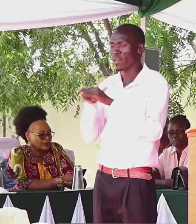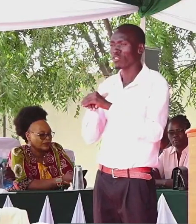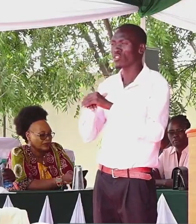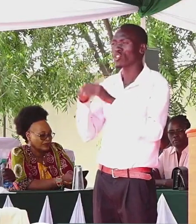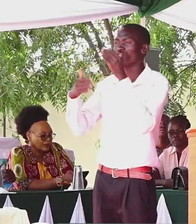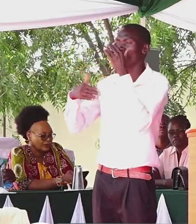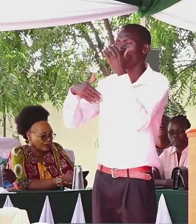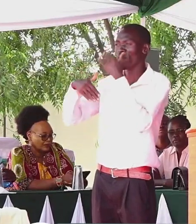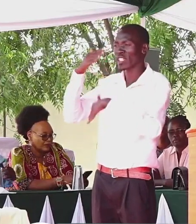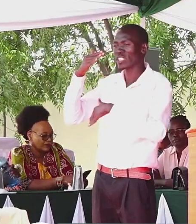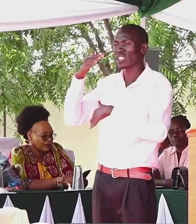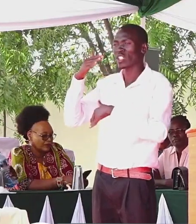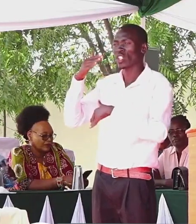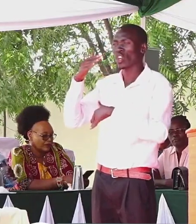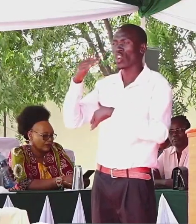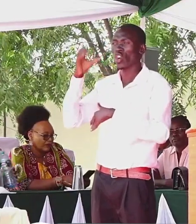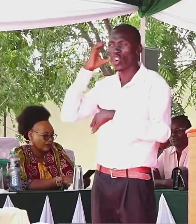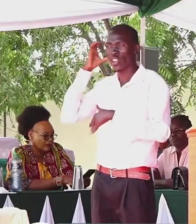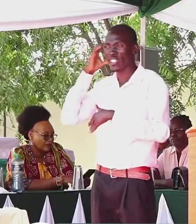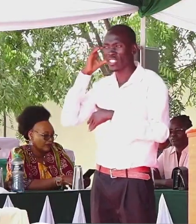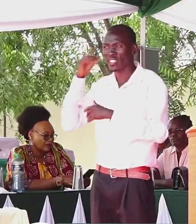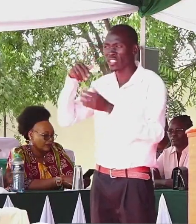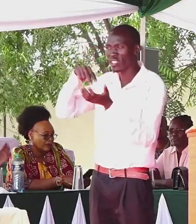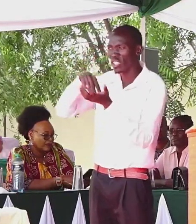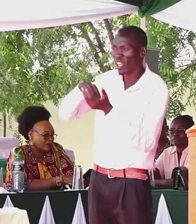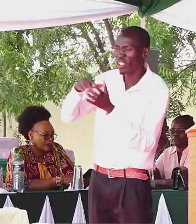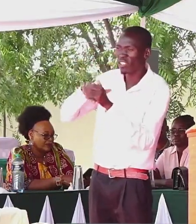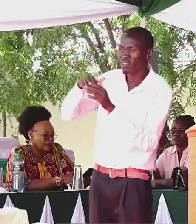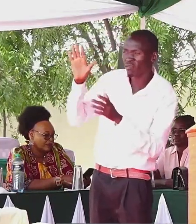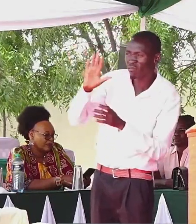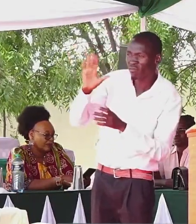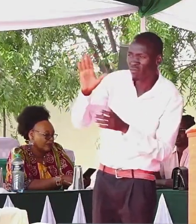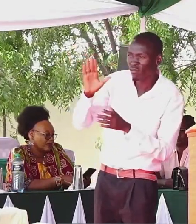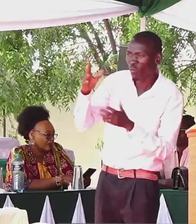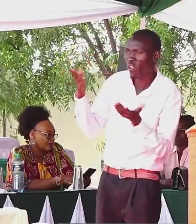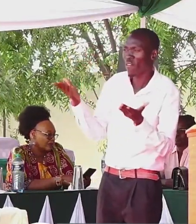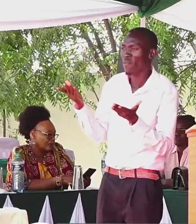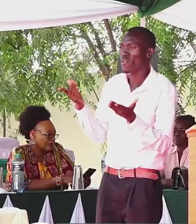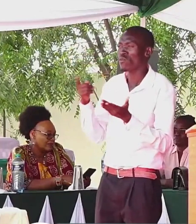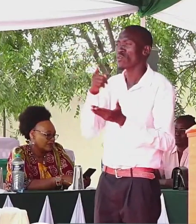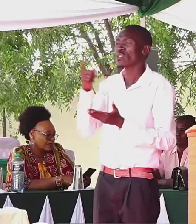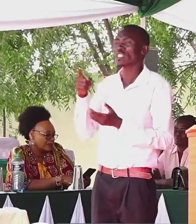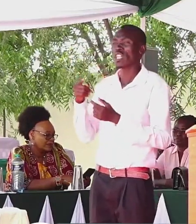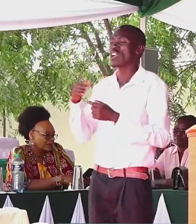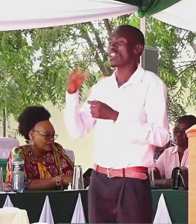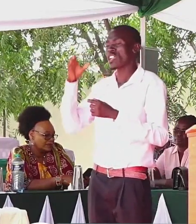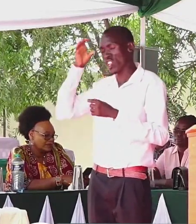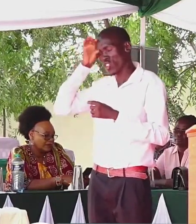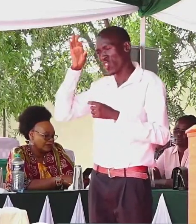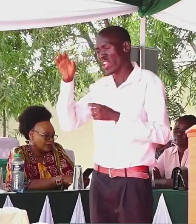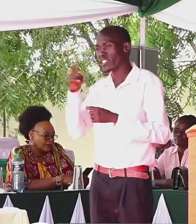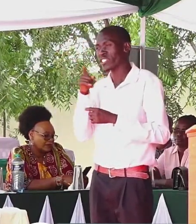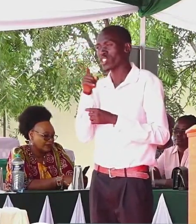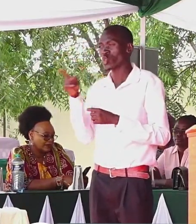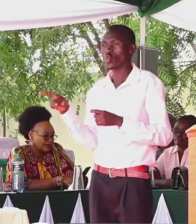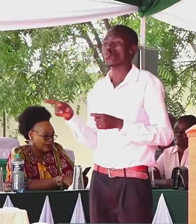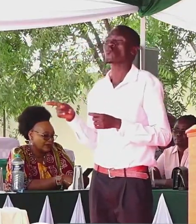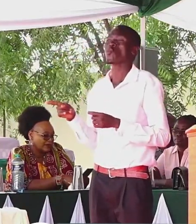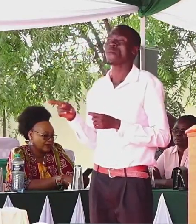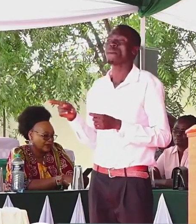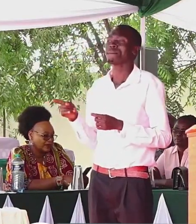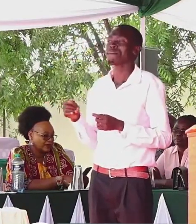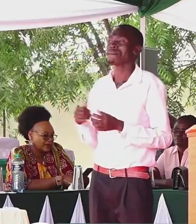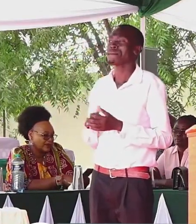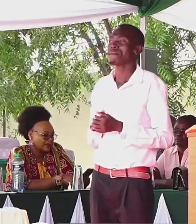here. If you can just stand and wave wherever you are, we want to really, really recognize you.